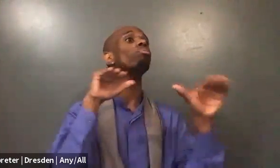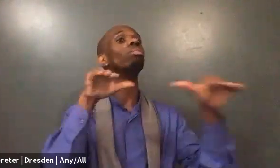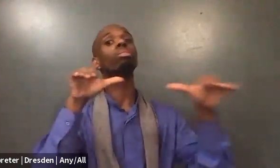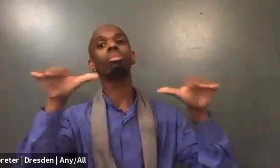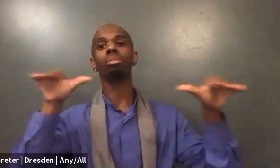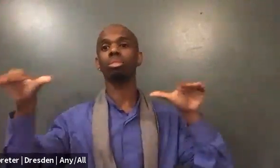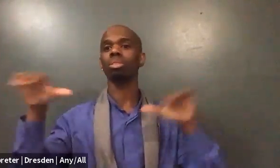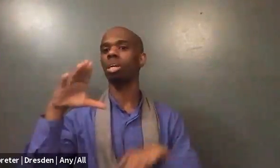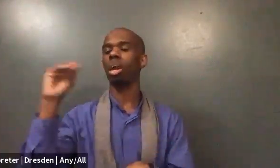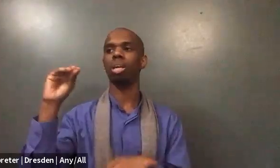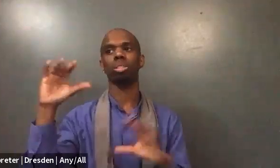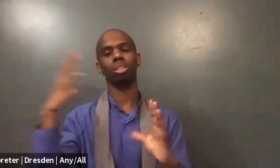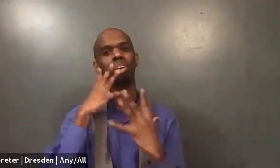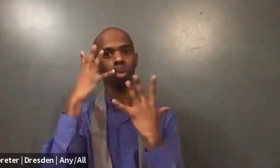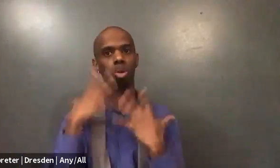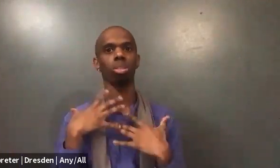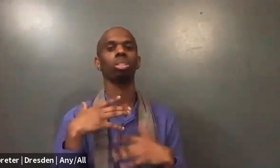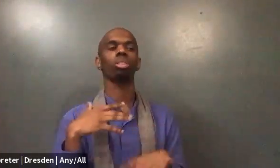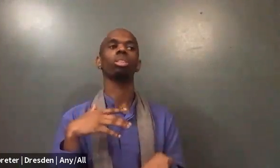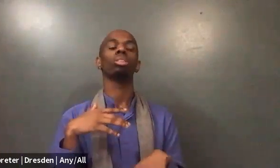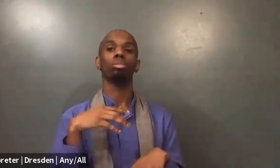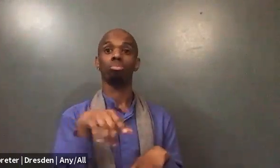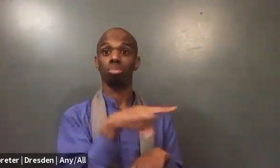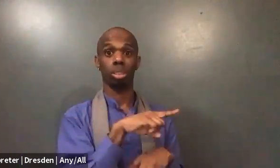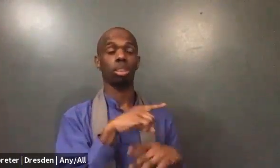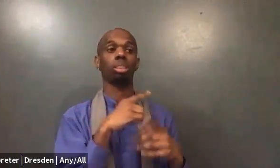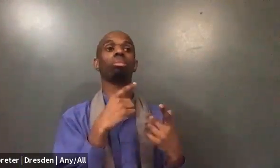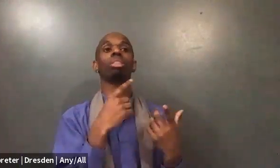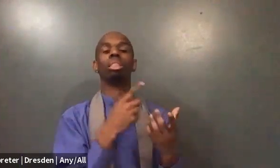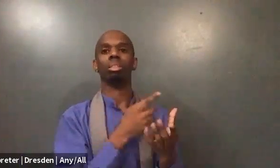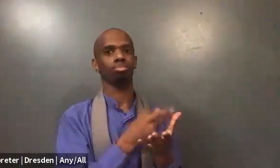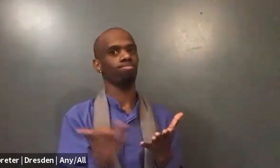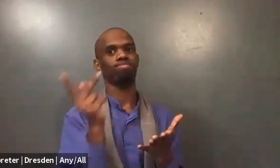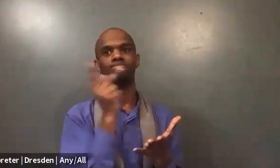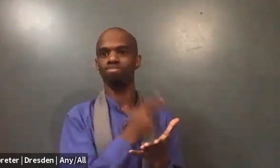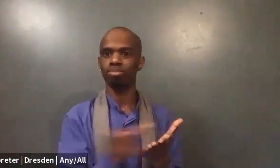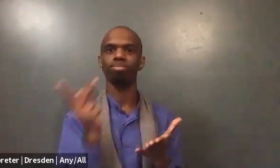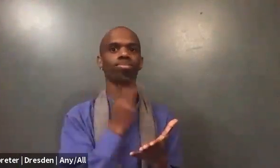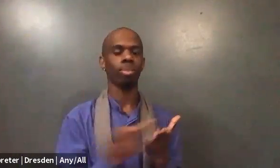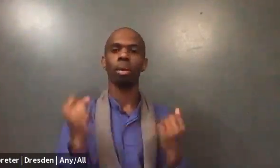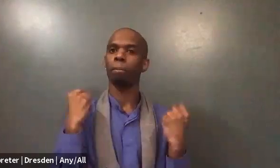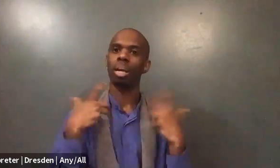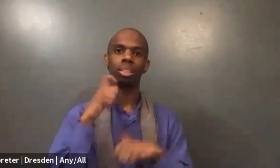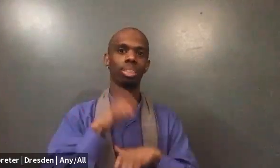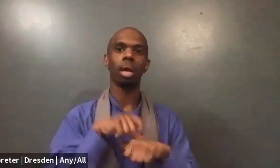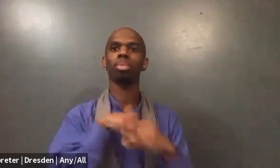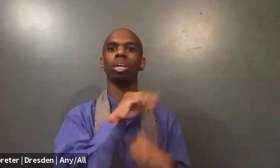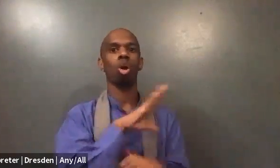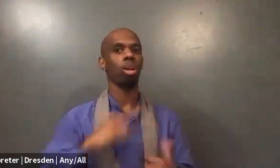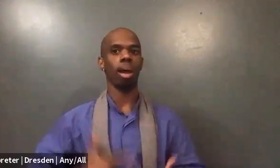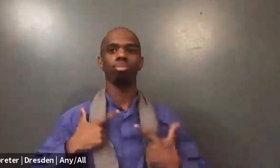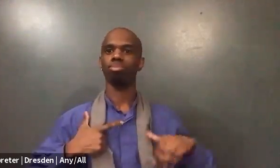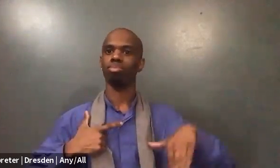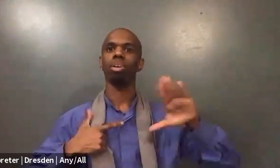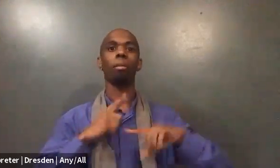the cracks multiple times throughout her life. And she continued telling until